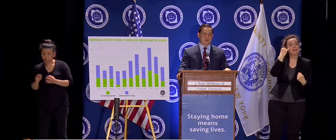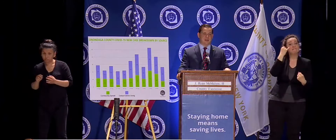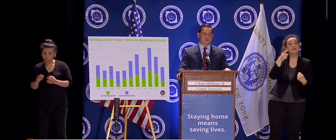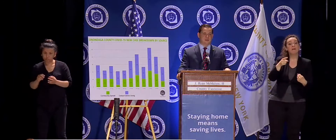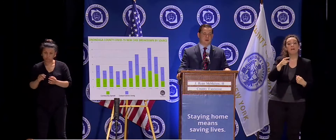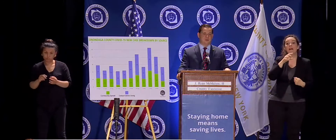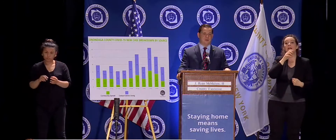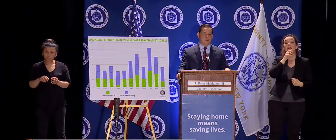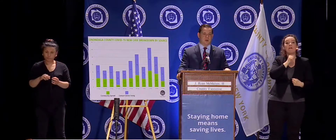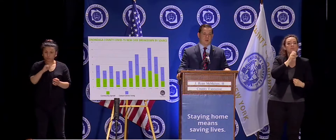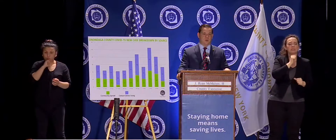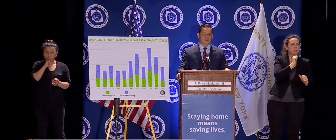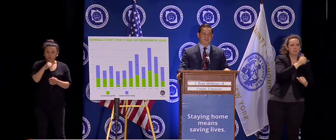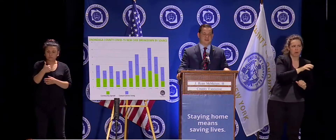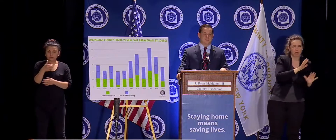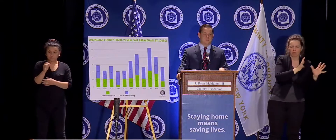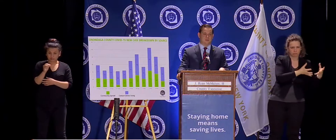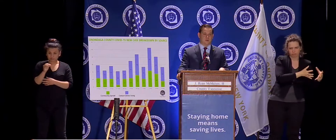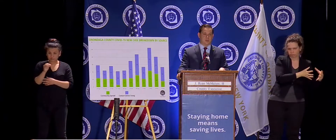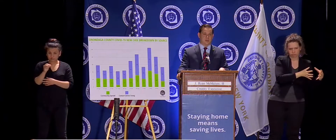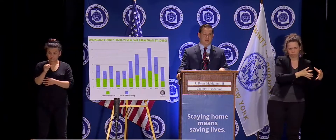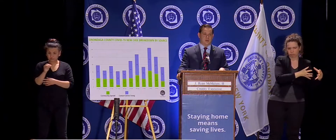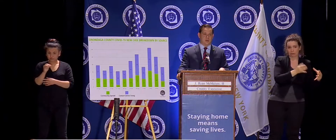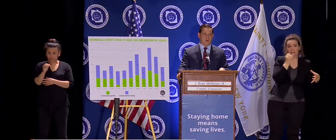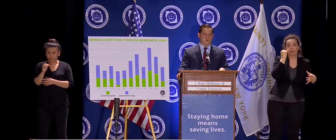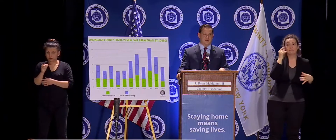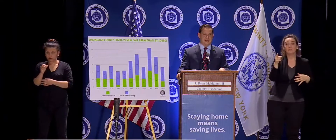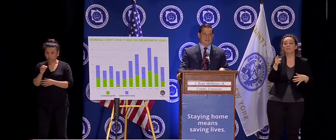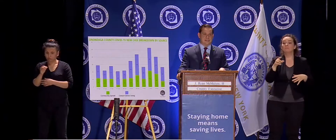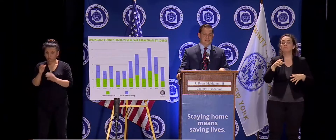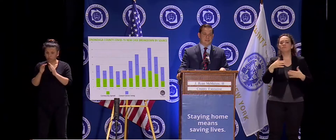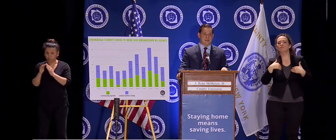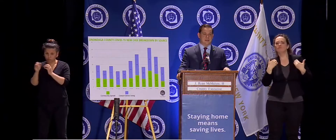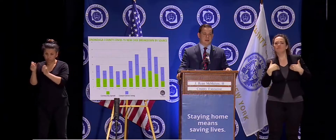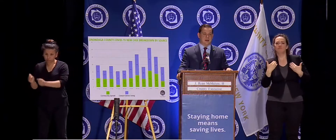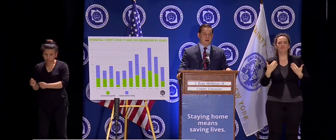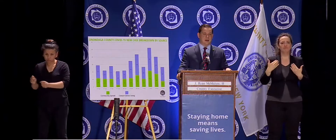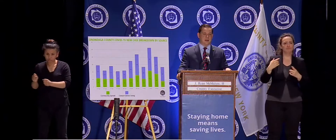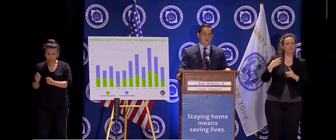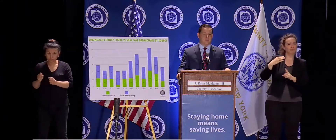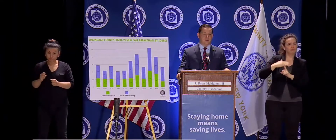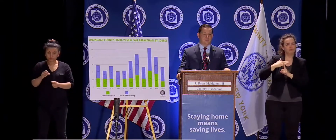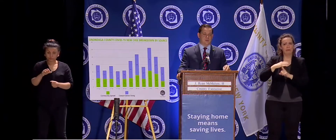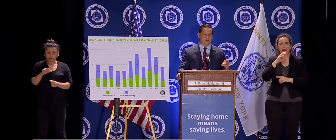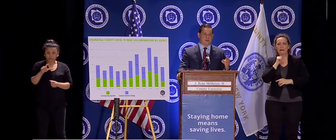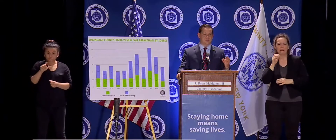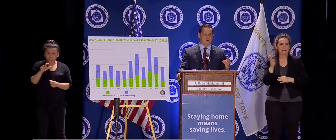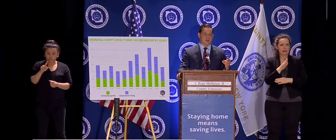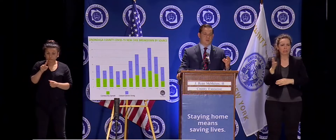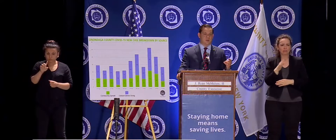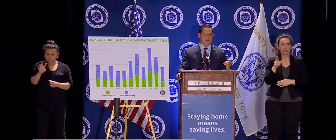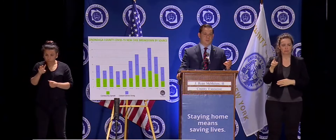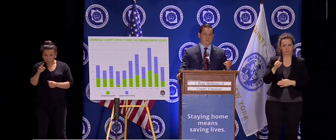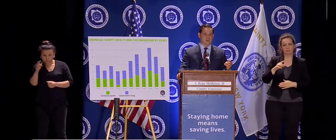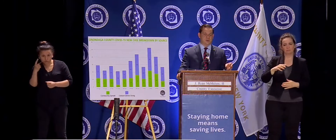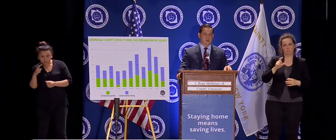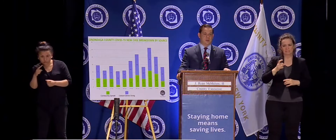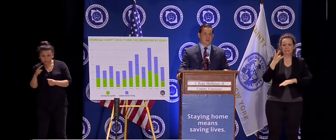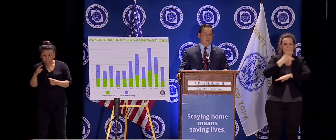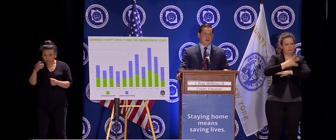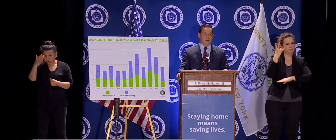7 days of really symptom-free COVID-19, and you've had 3 days straight with no